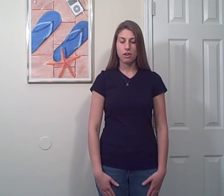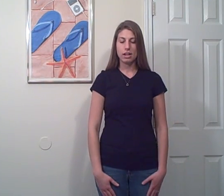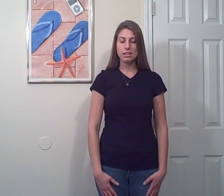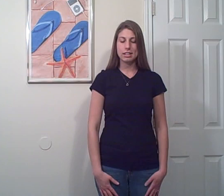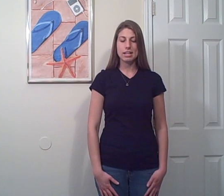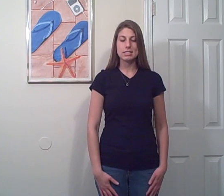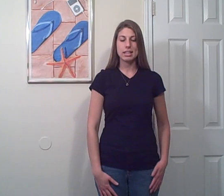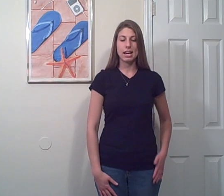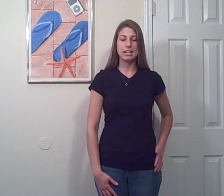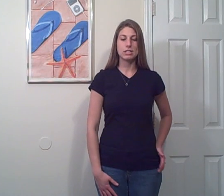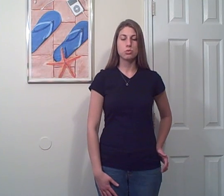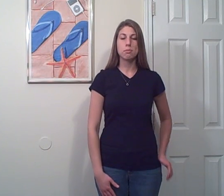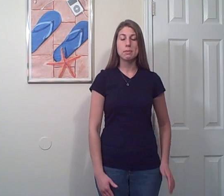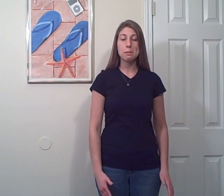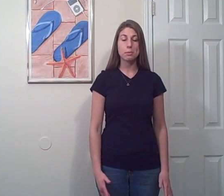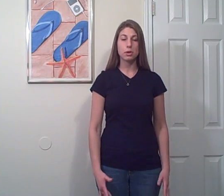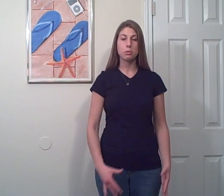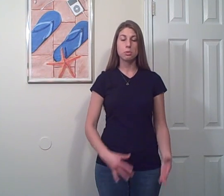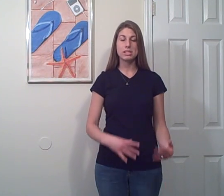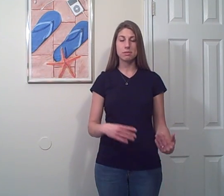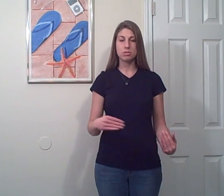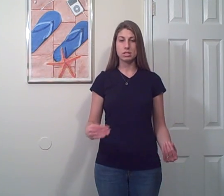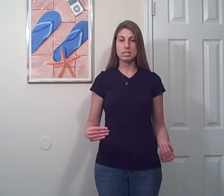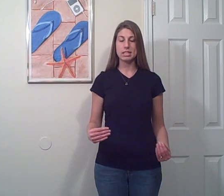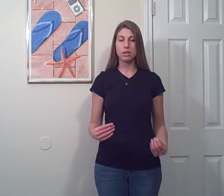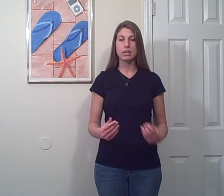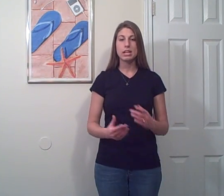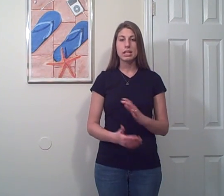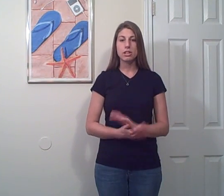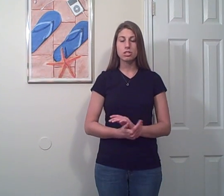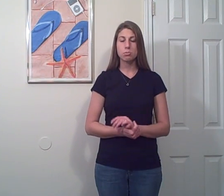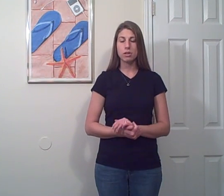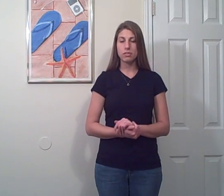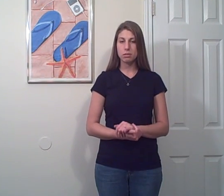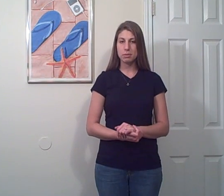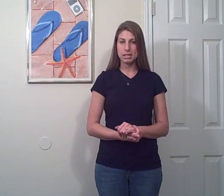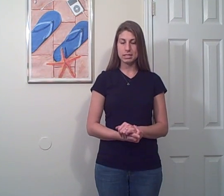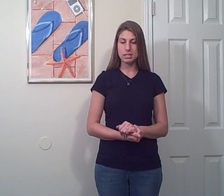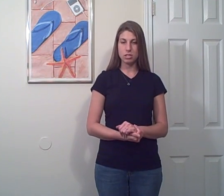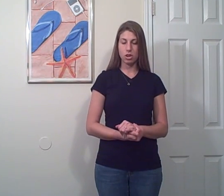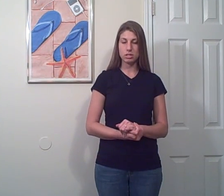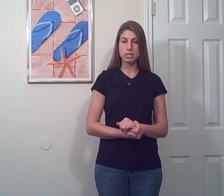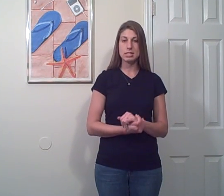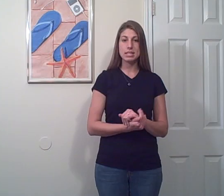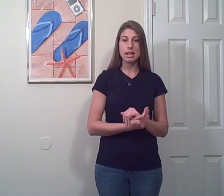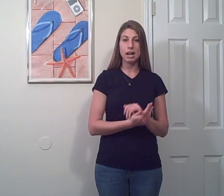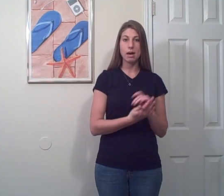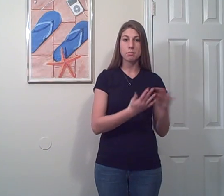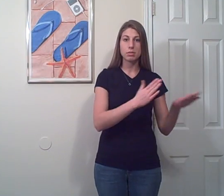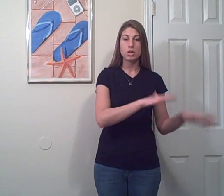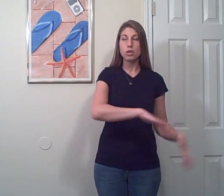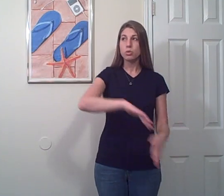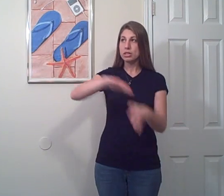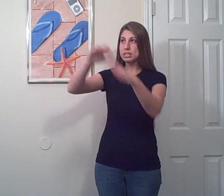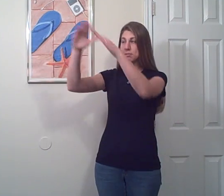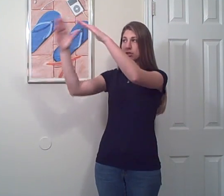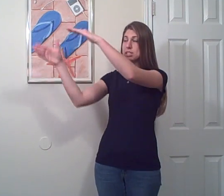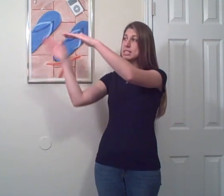Alright, the next line is, remember redemption's hill. Here's the perfect place in the song to set up redemption's